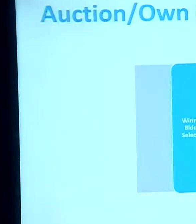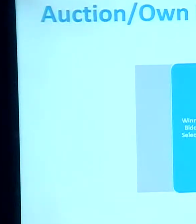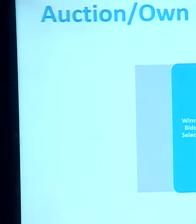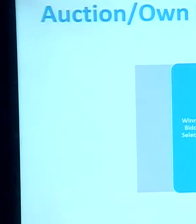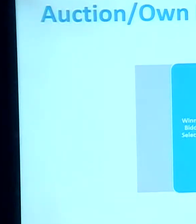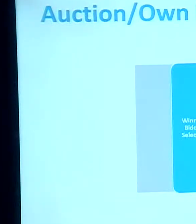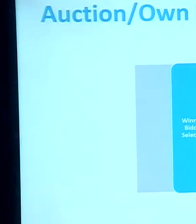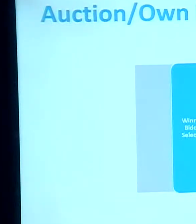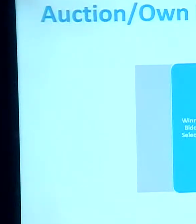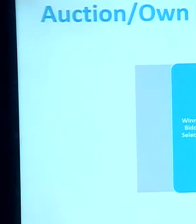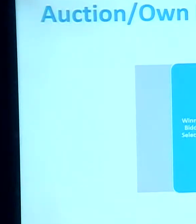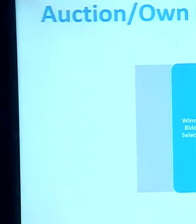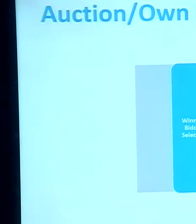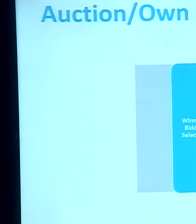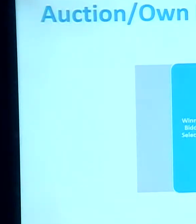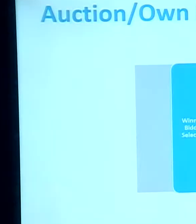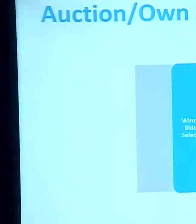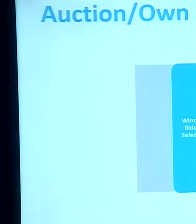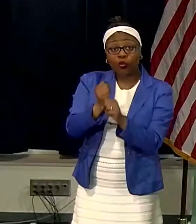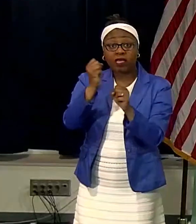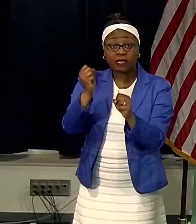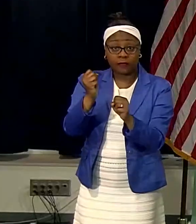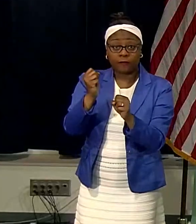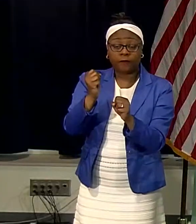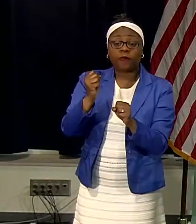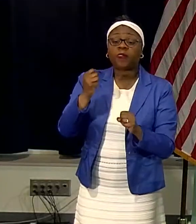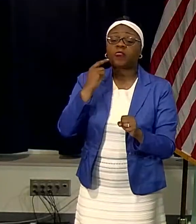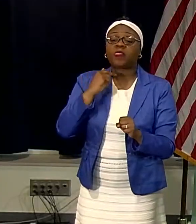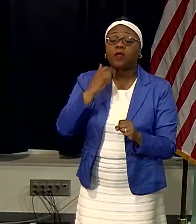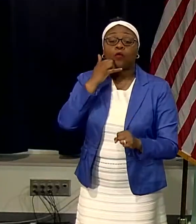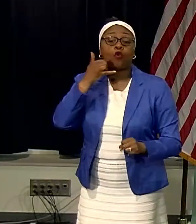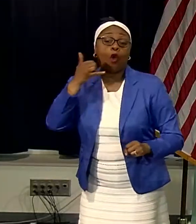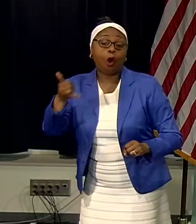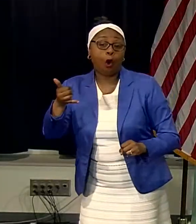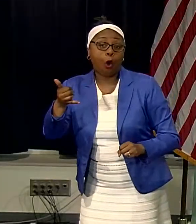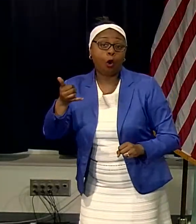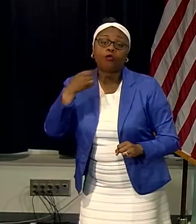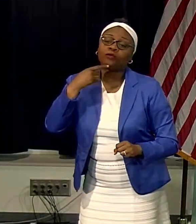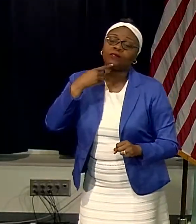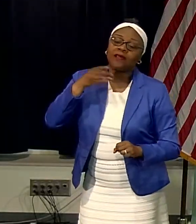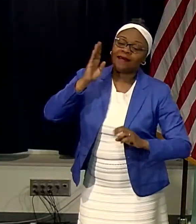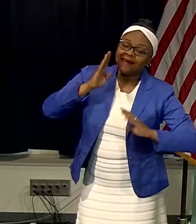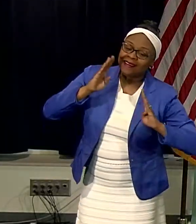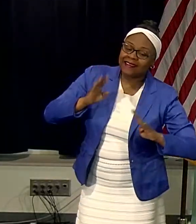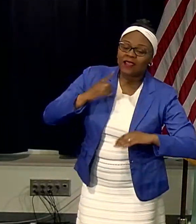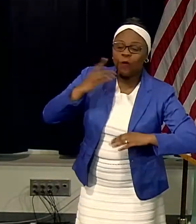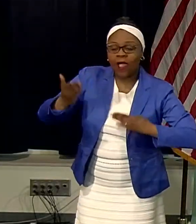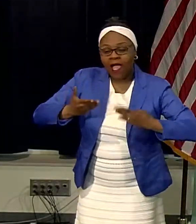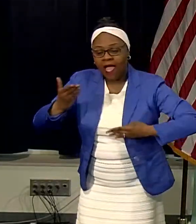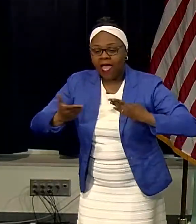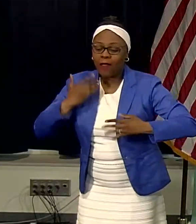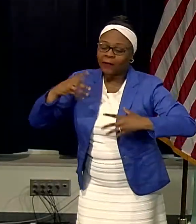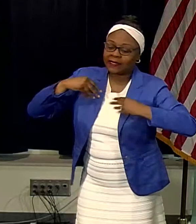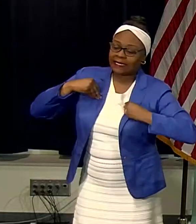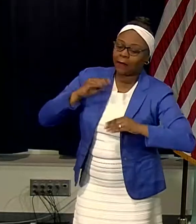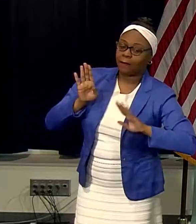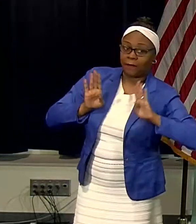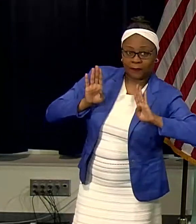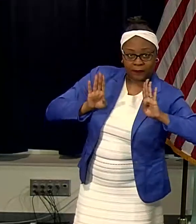is selected, you do receive a welcome call where they walk you through the next steps within the process. After the next